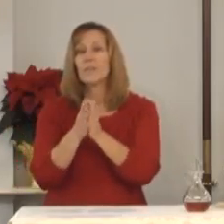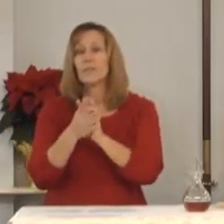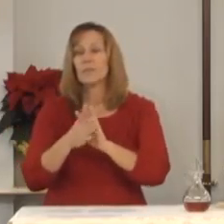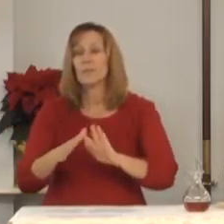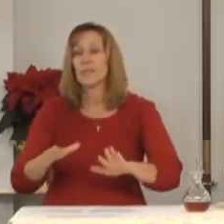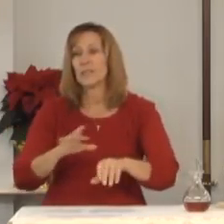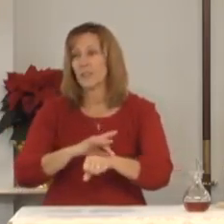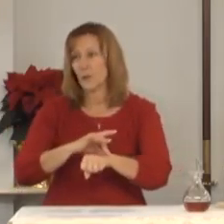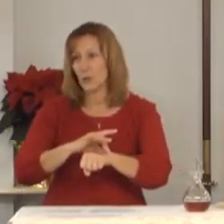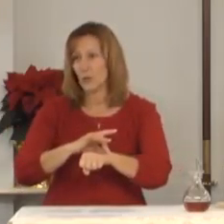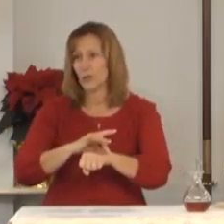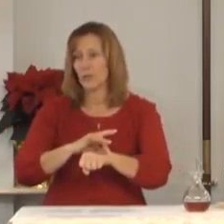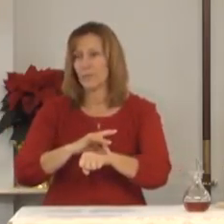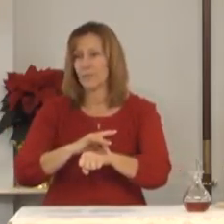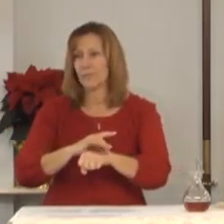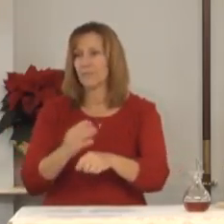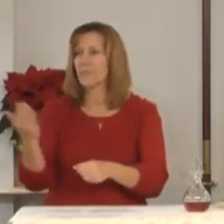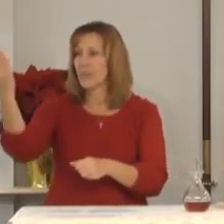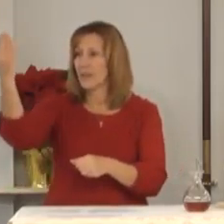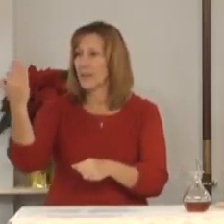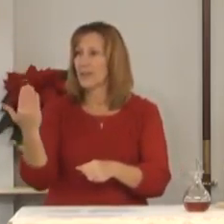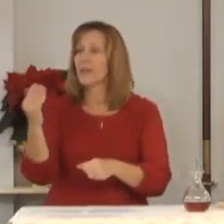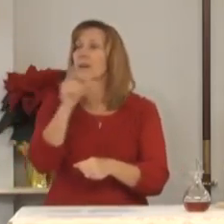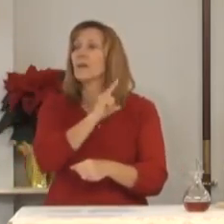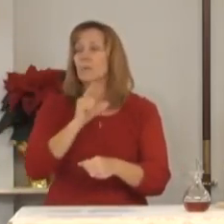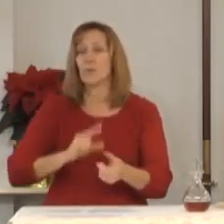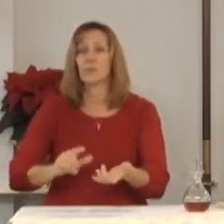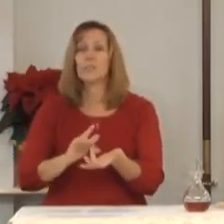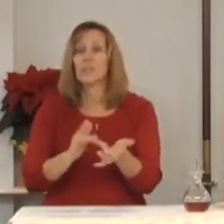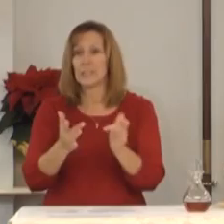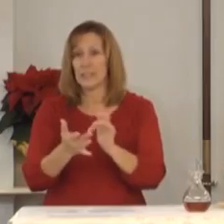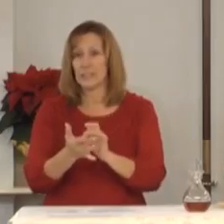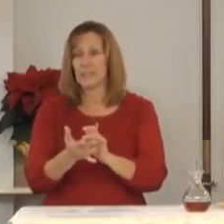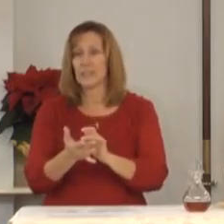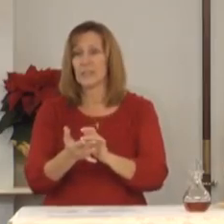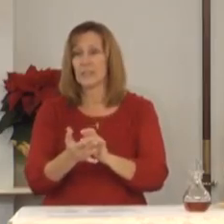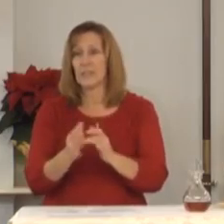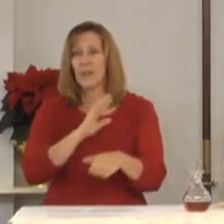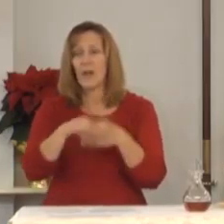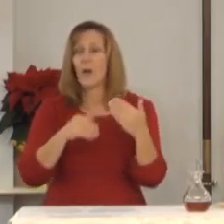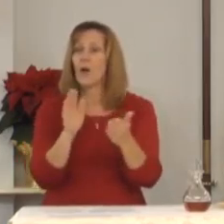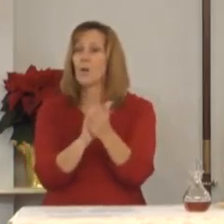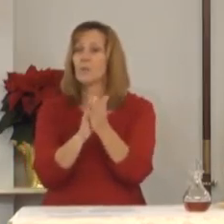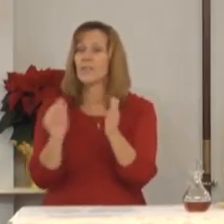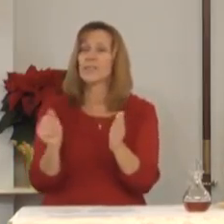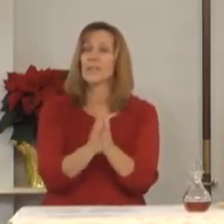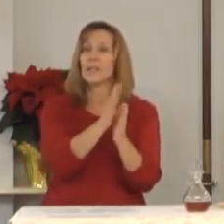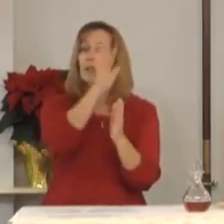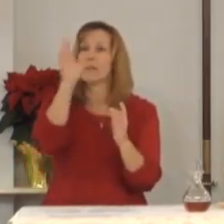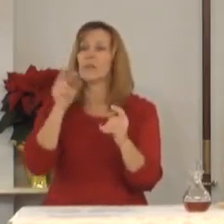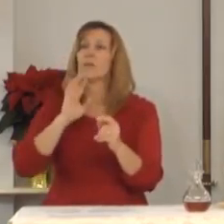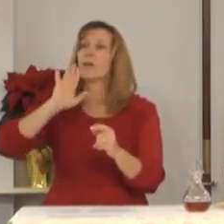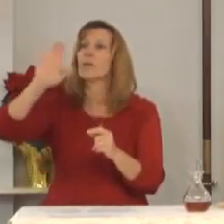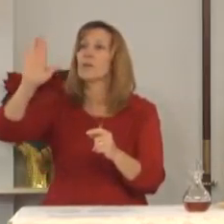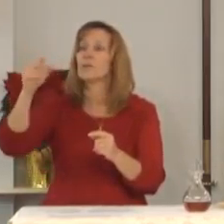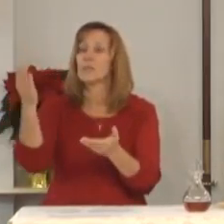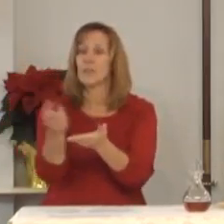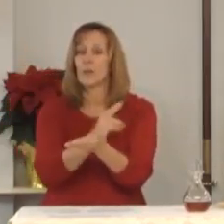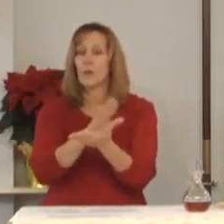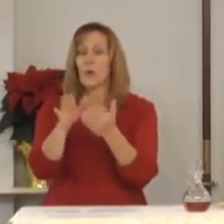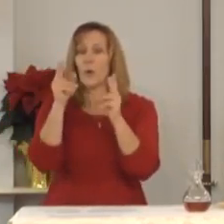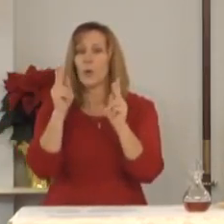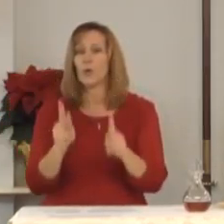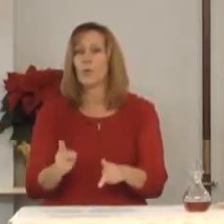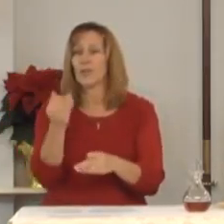on earth. Come, Lord Jesus. All praise and glory are yours, Holy One